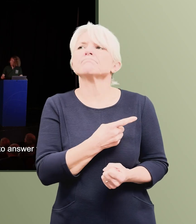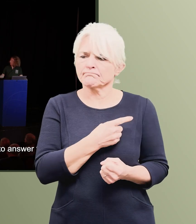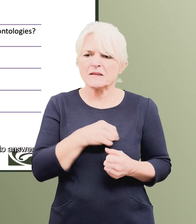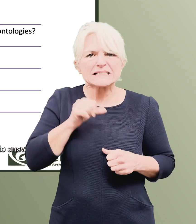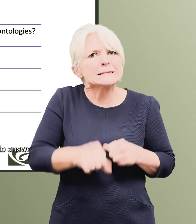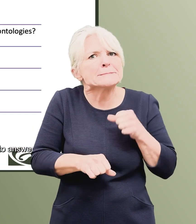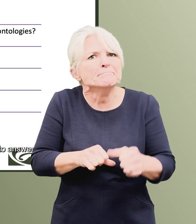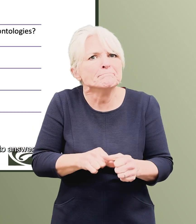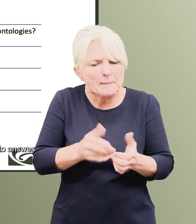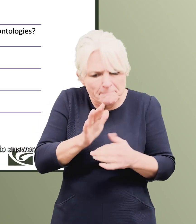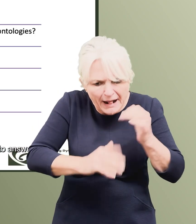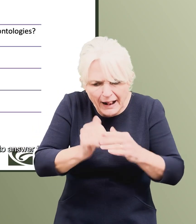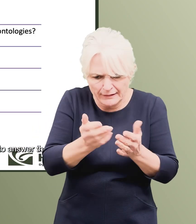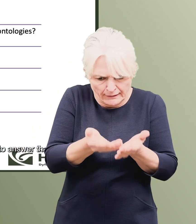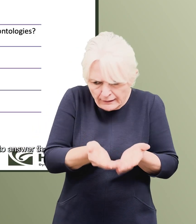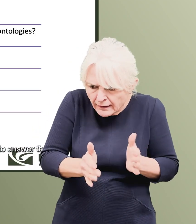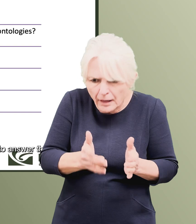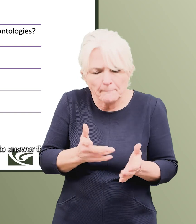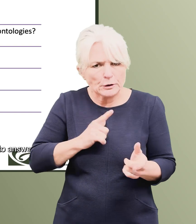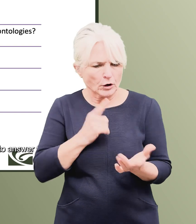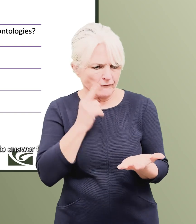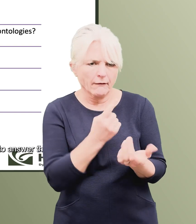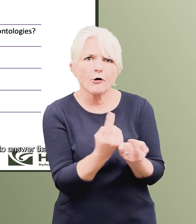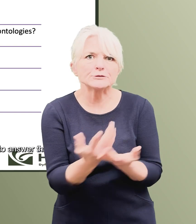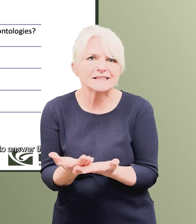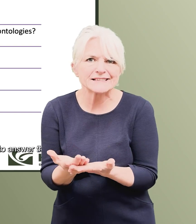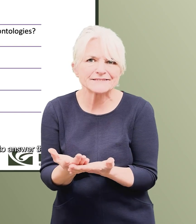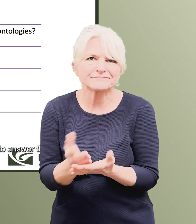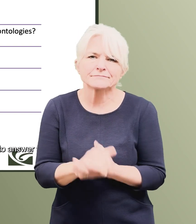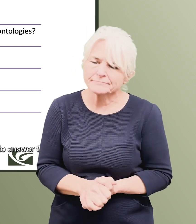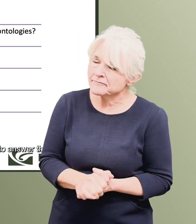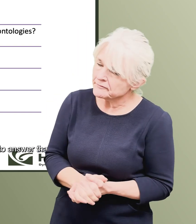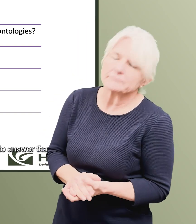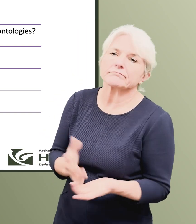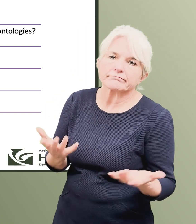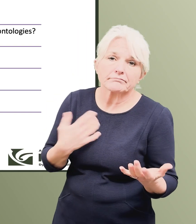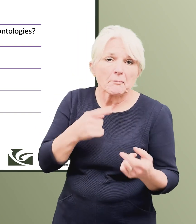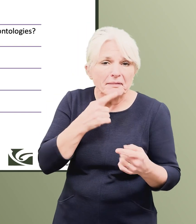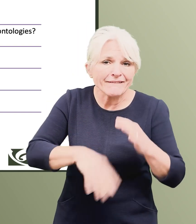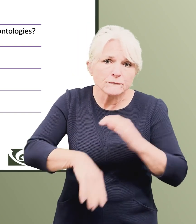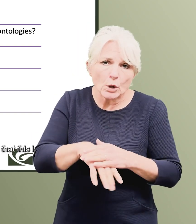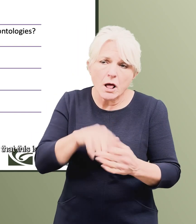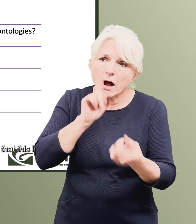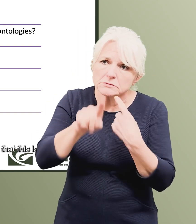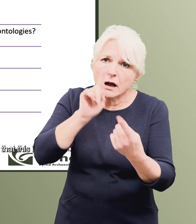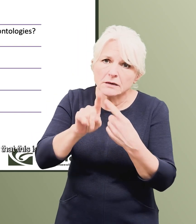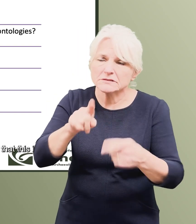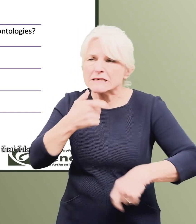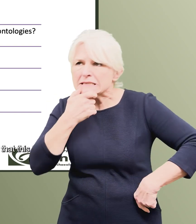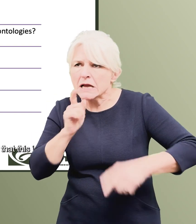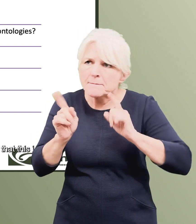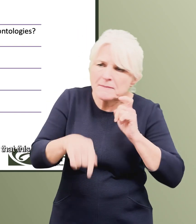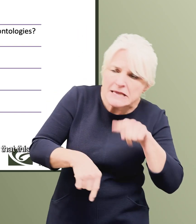assemblage. So why? I'm not going to answer that question, and there's a lot of answers